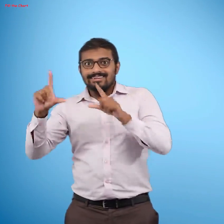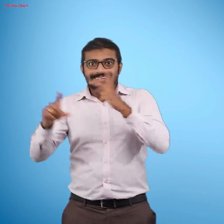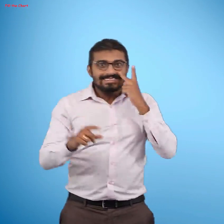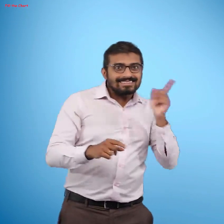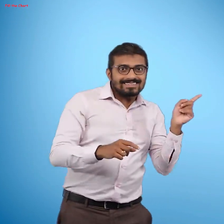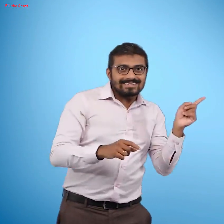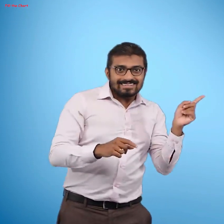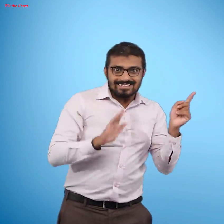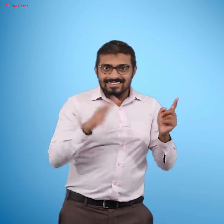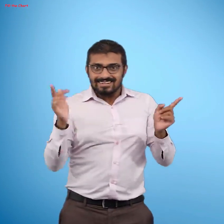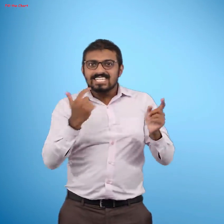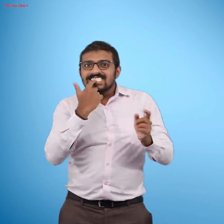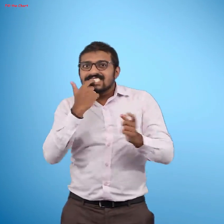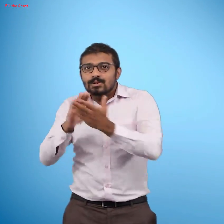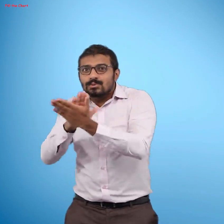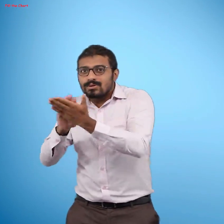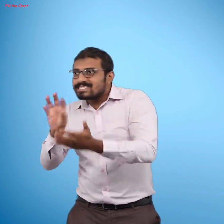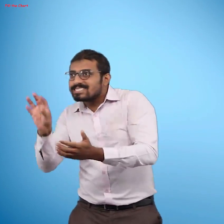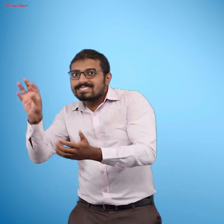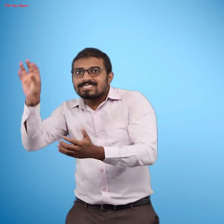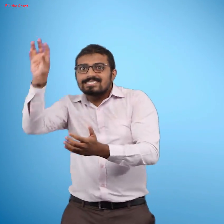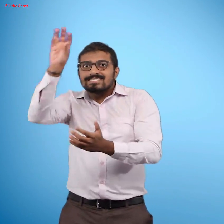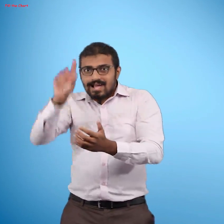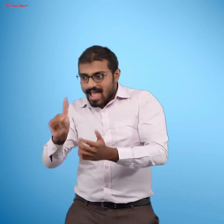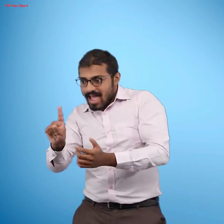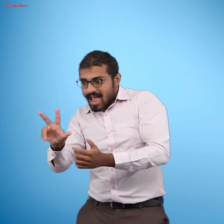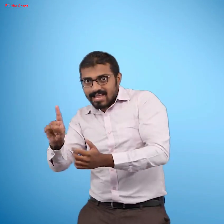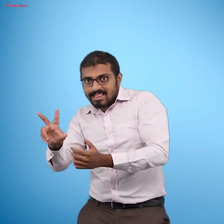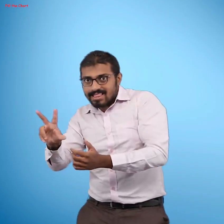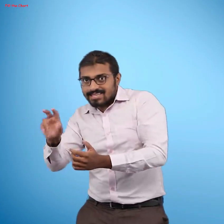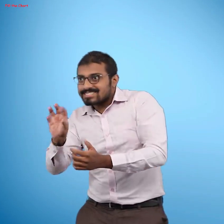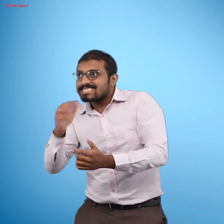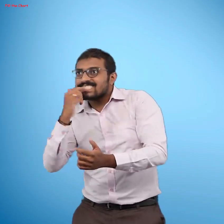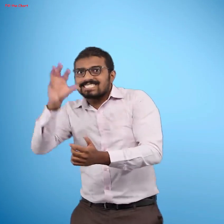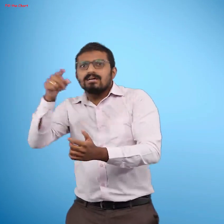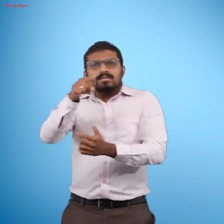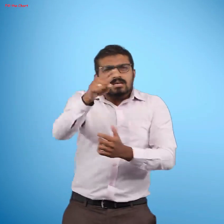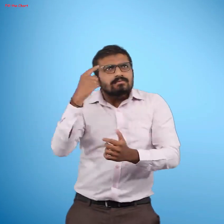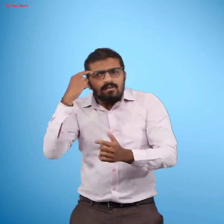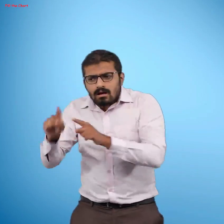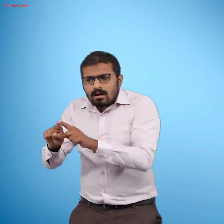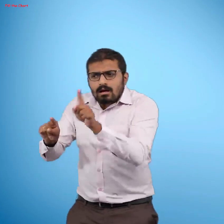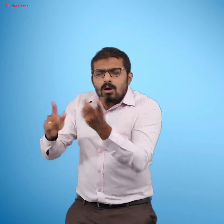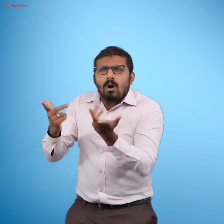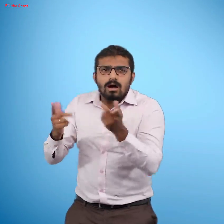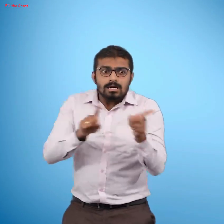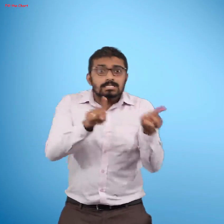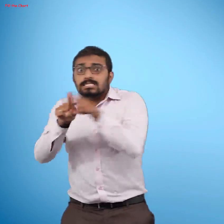Shown as different balls connected by lines with each other. There is another factor tree drawn to the